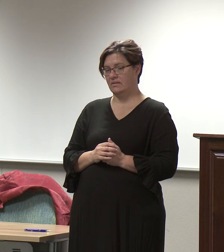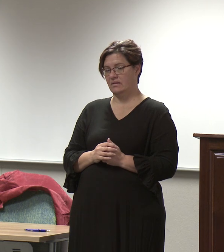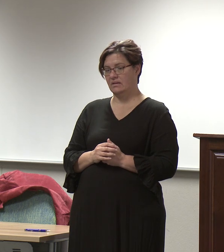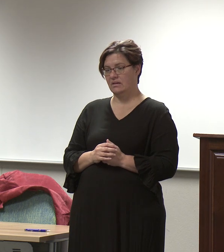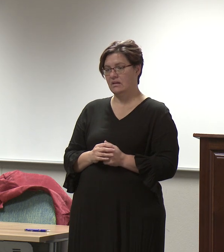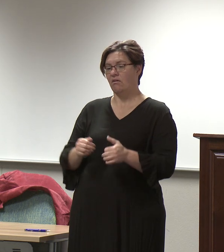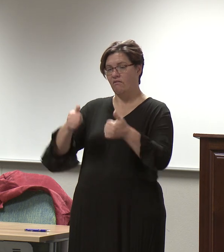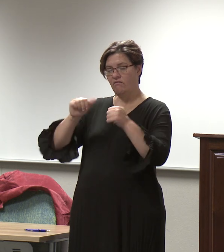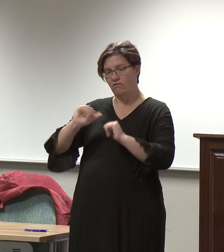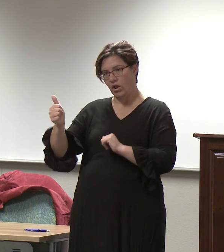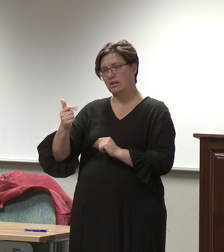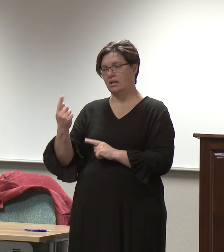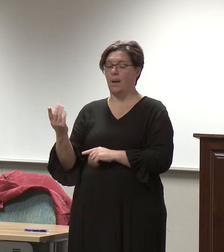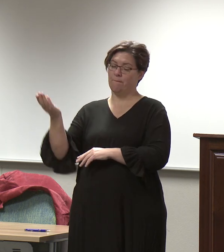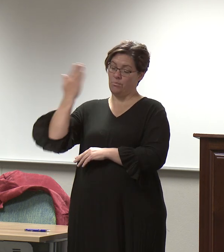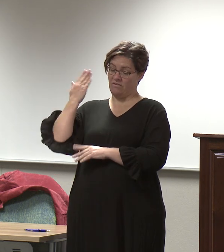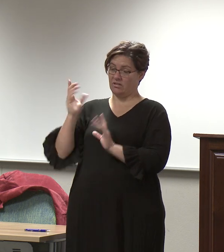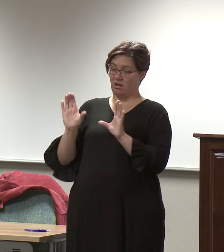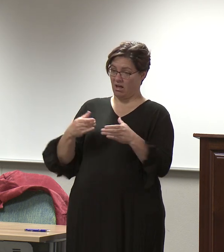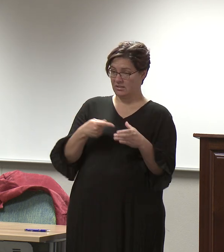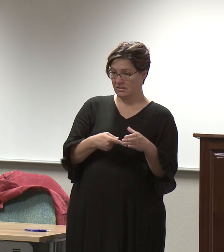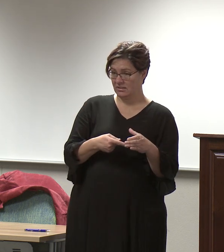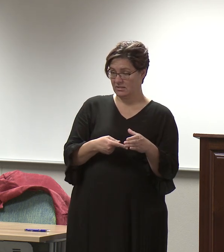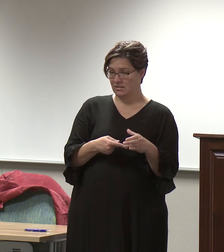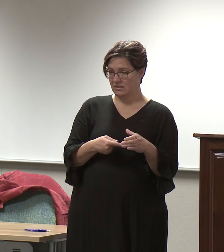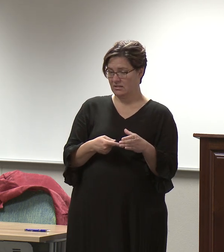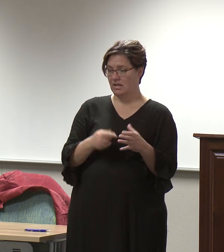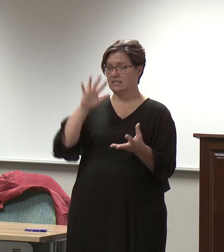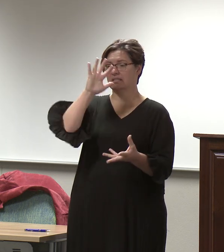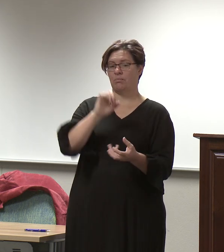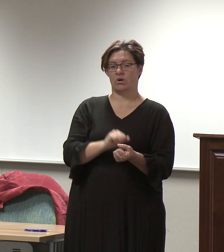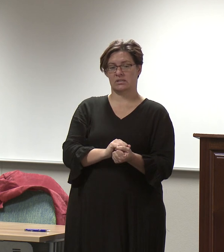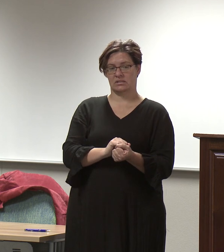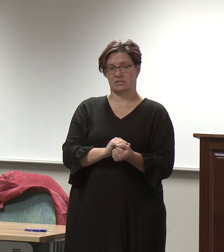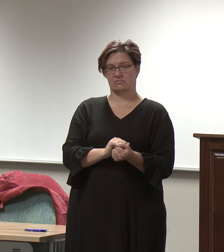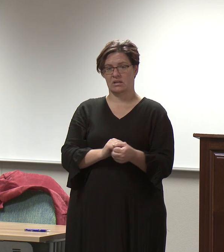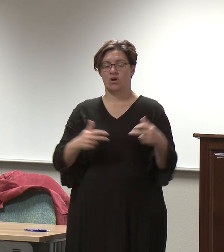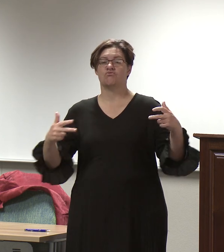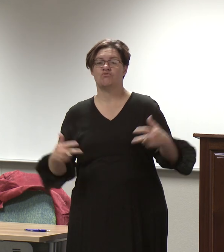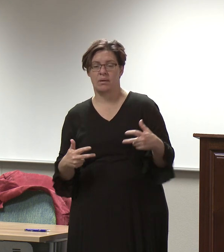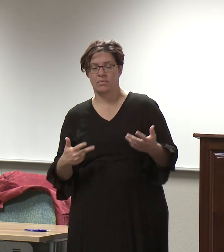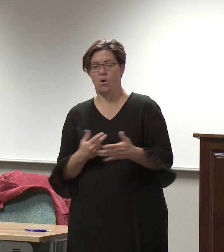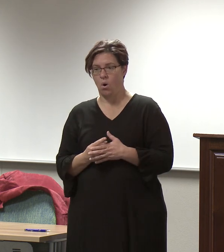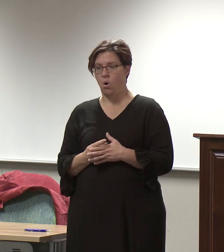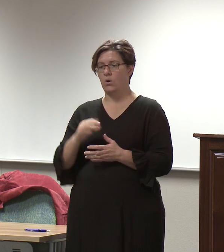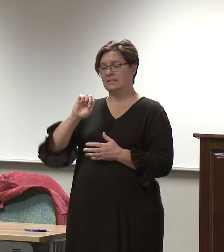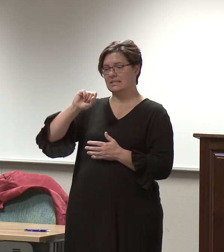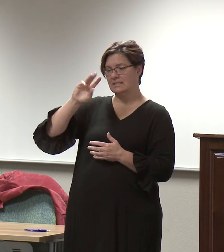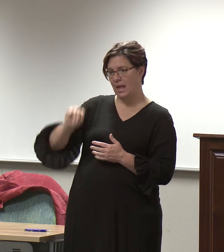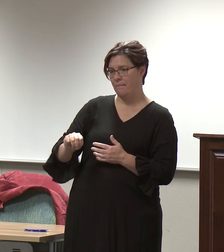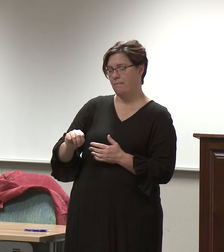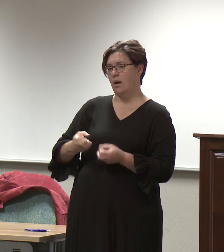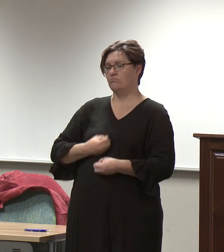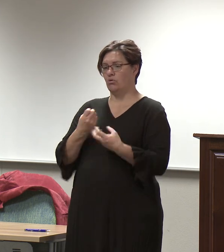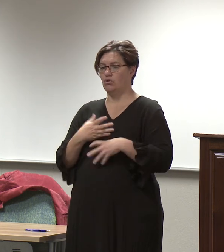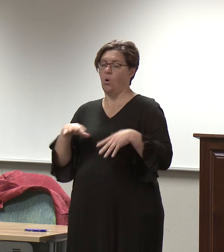start teaching, the previous class is summarized by them in rap or in slam poetry or